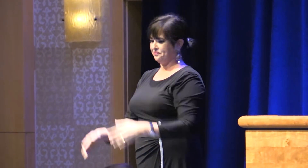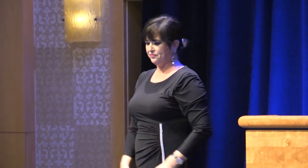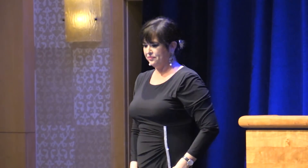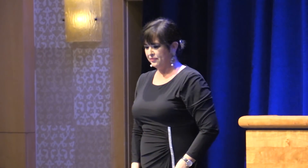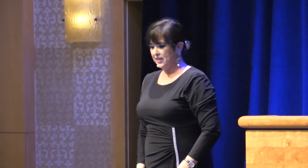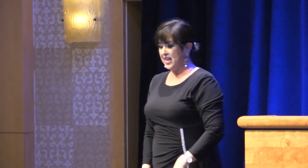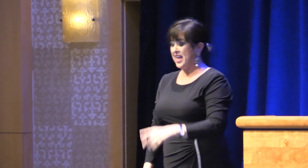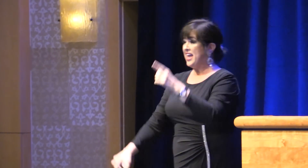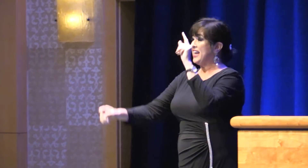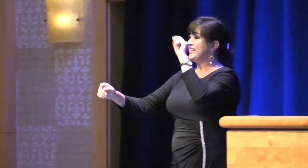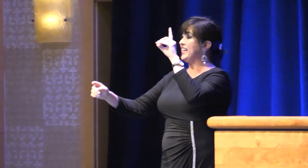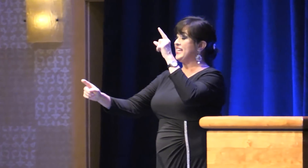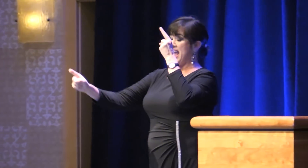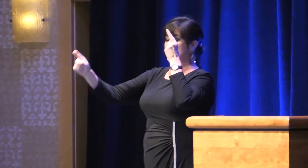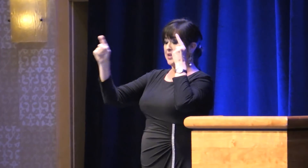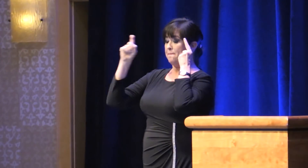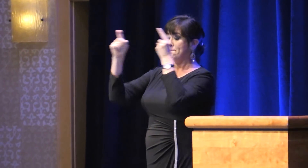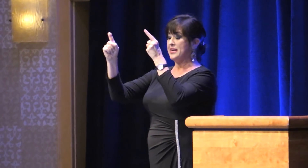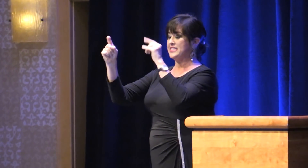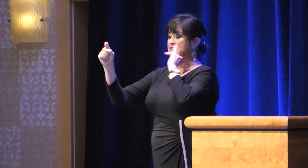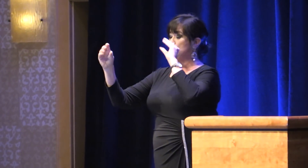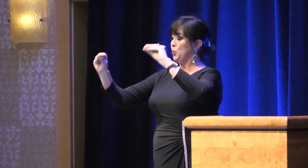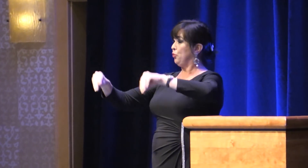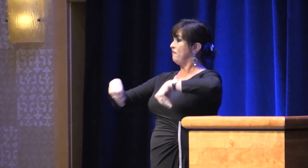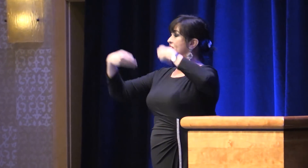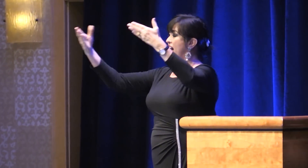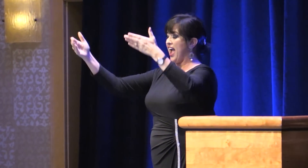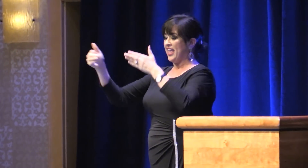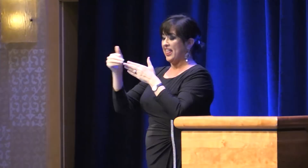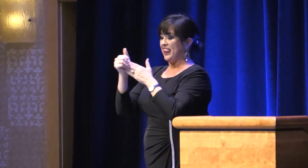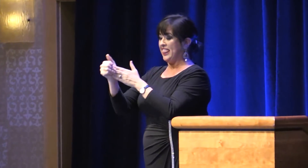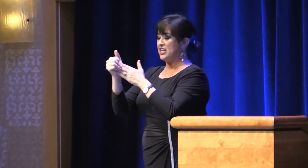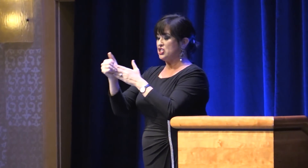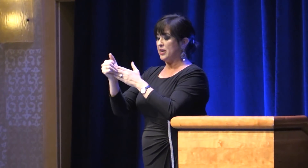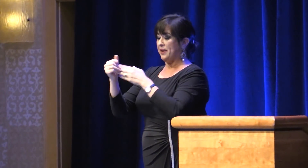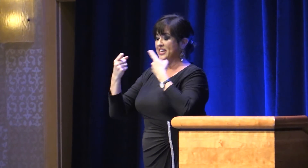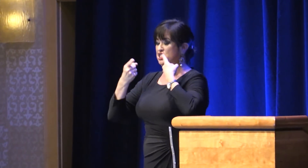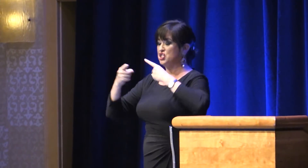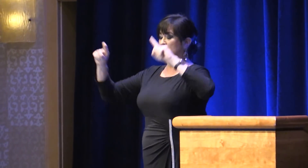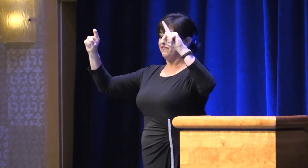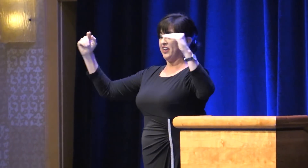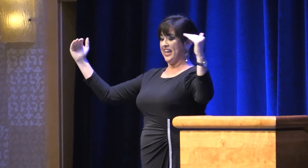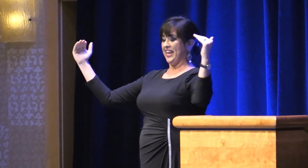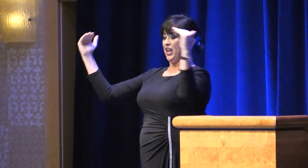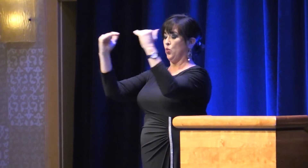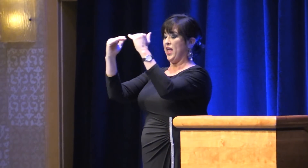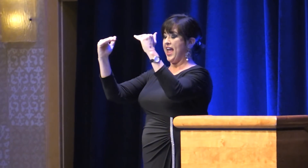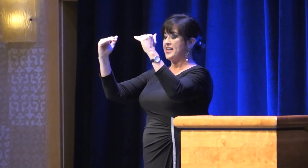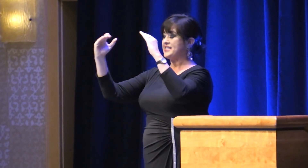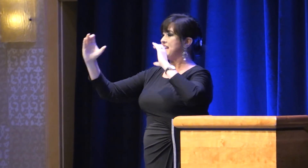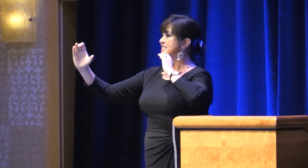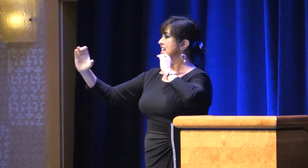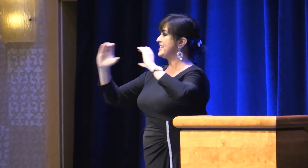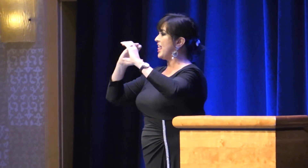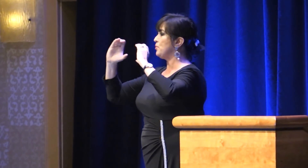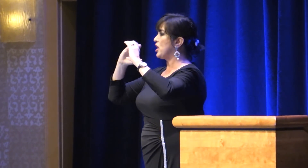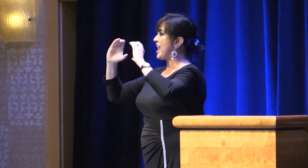important, and I'd like you to understand exactly what that is. TDI's mission is to provide leadership in